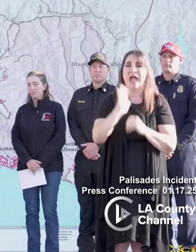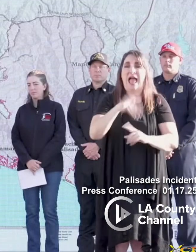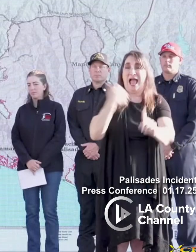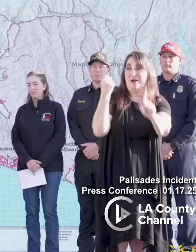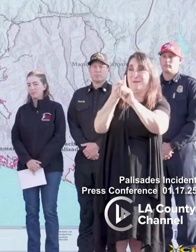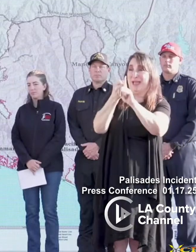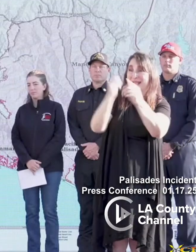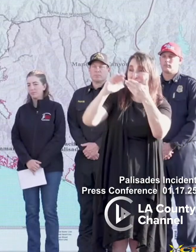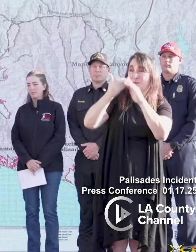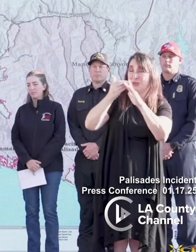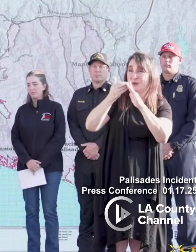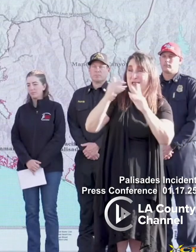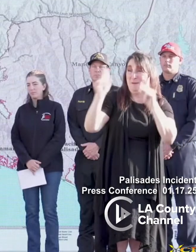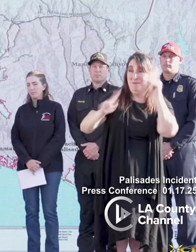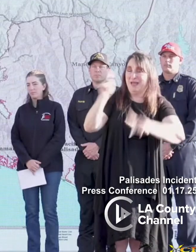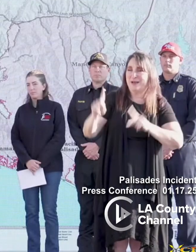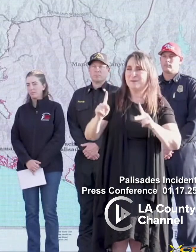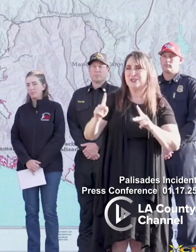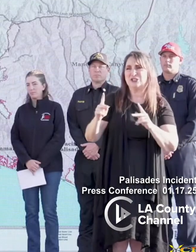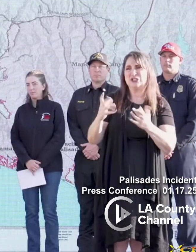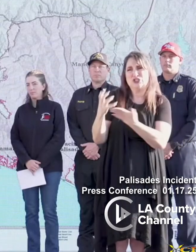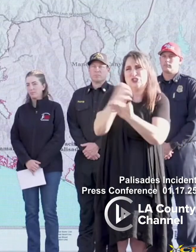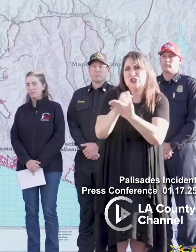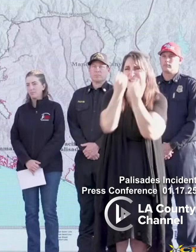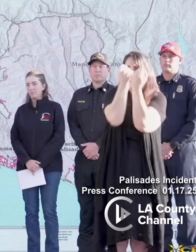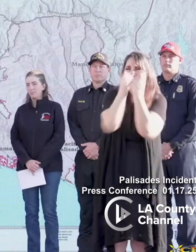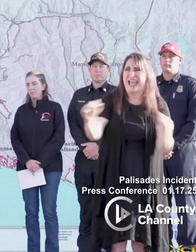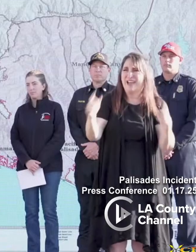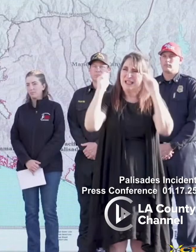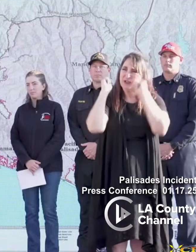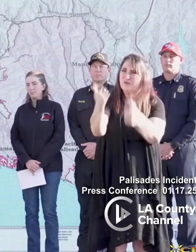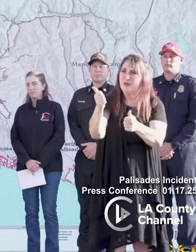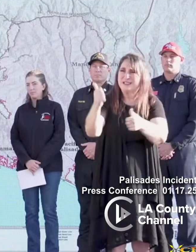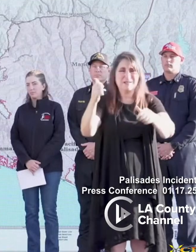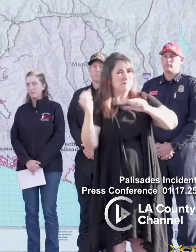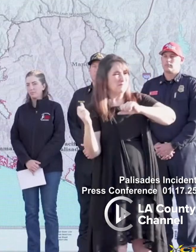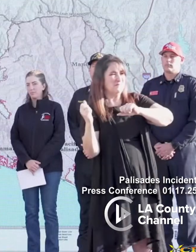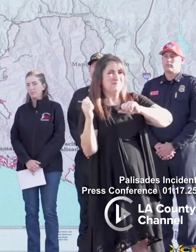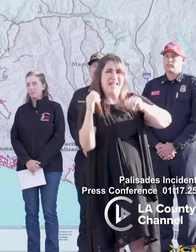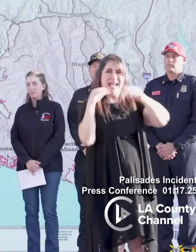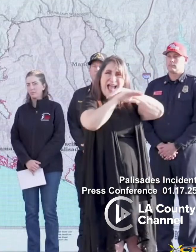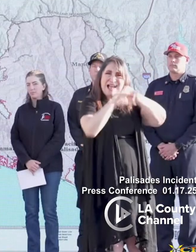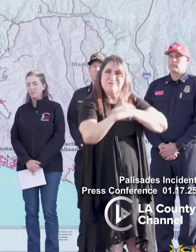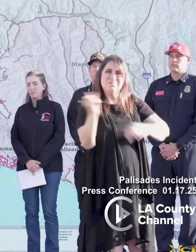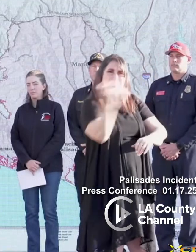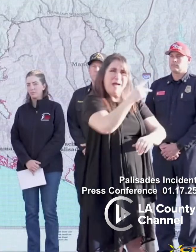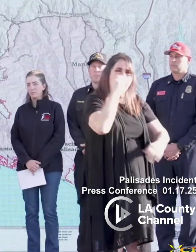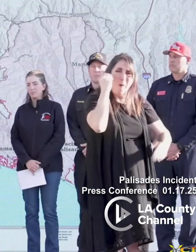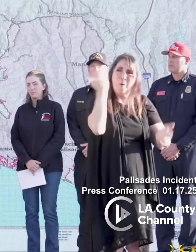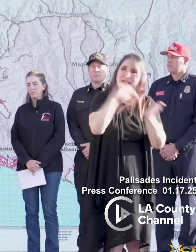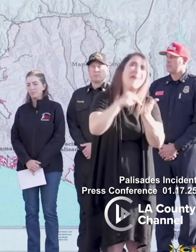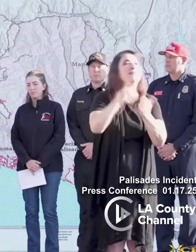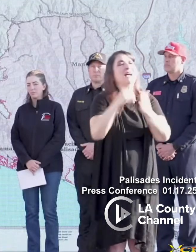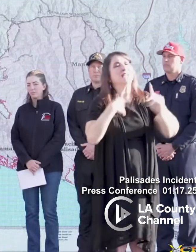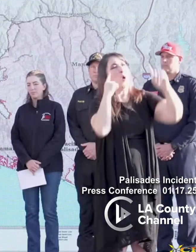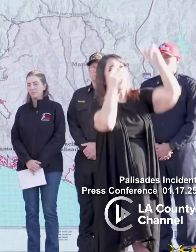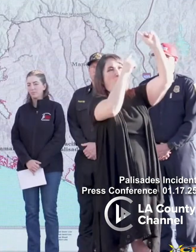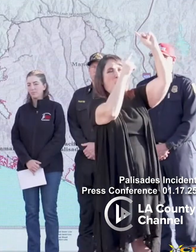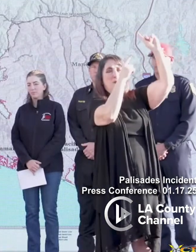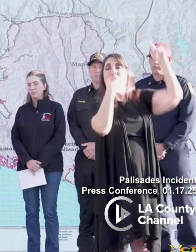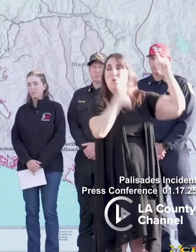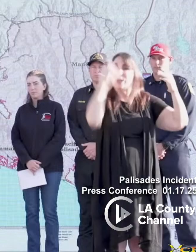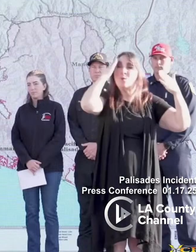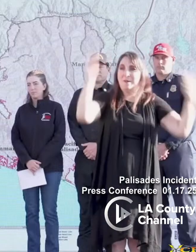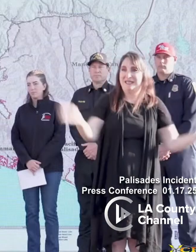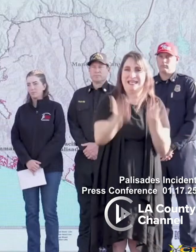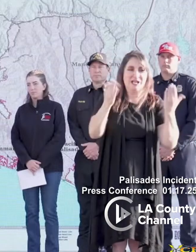members deserve safe and swift access to their property. That is our goal. We will be here in our 3rd